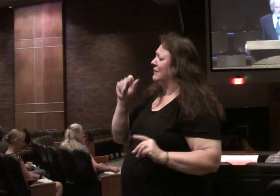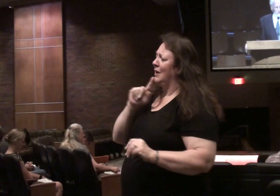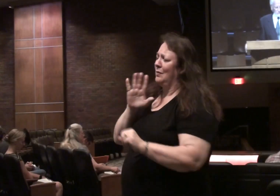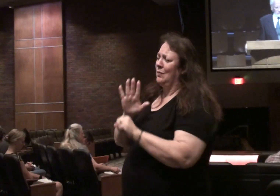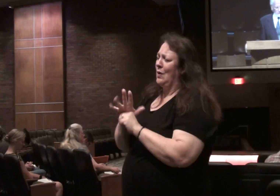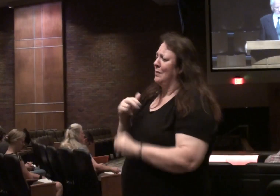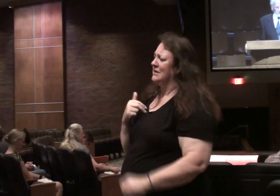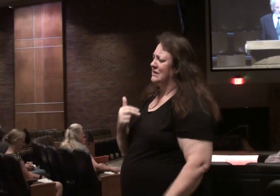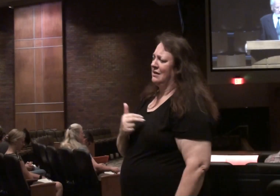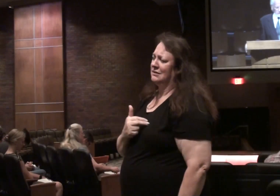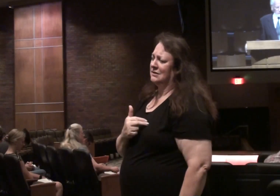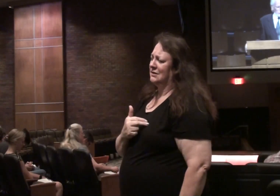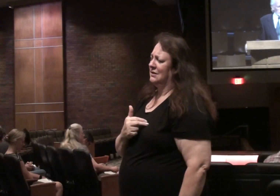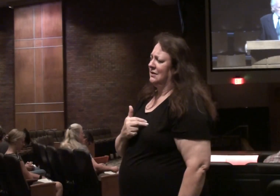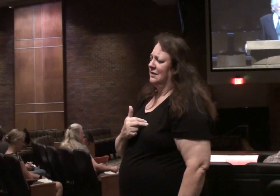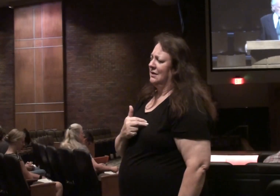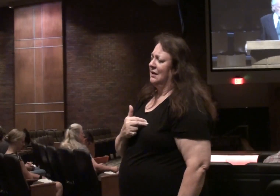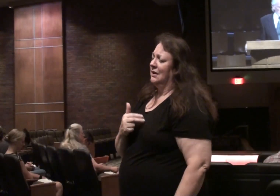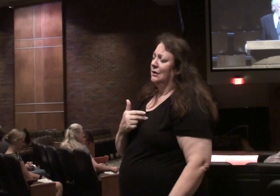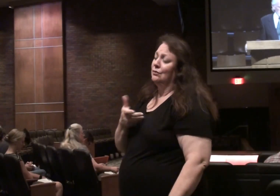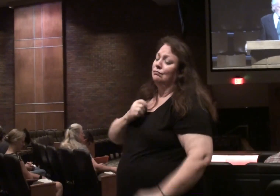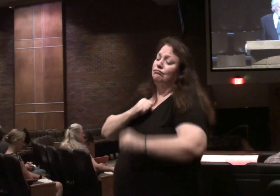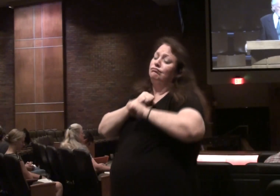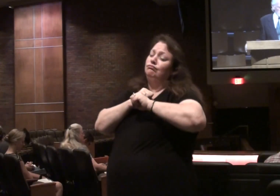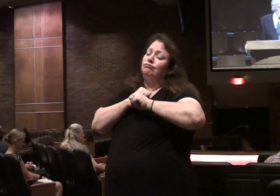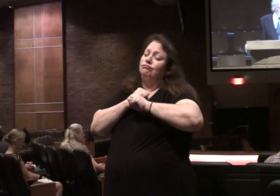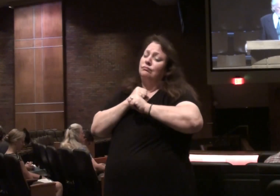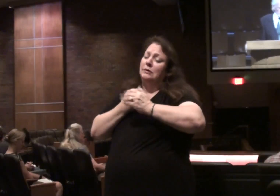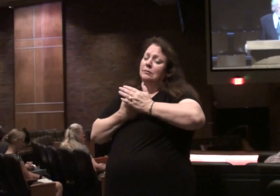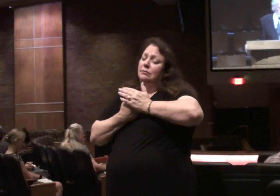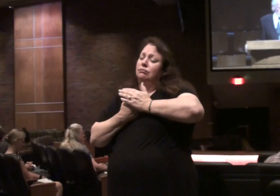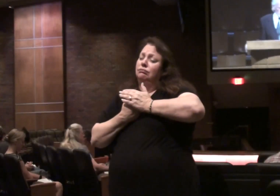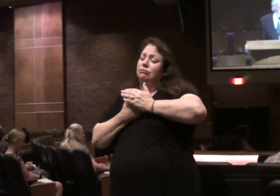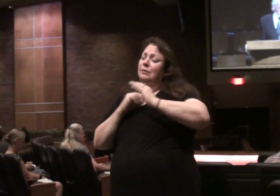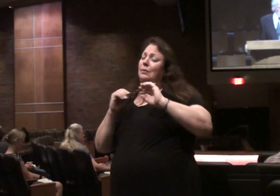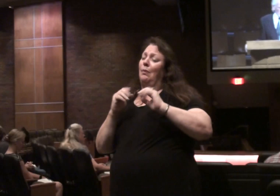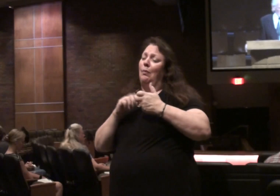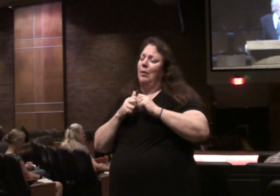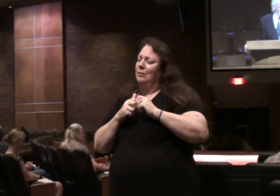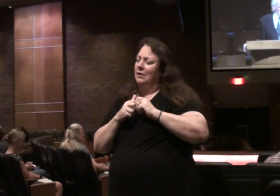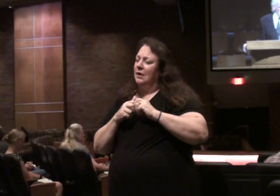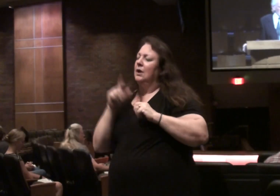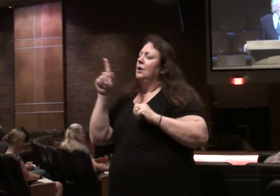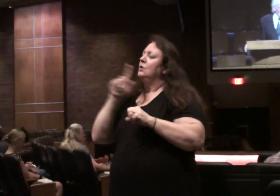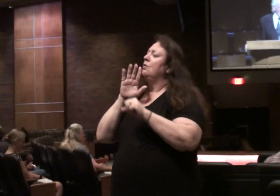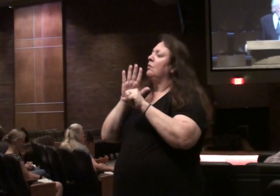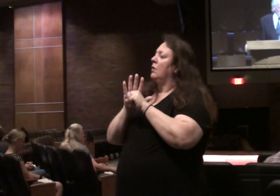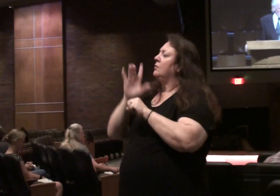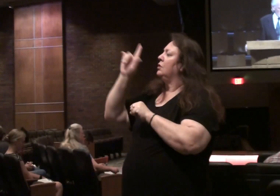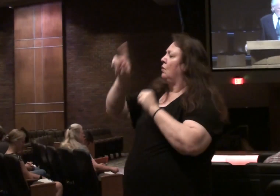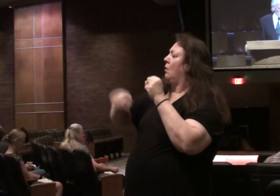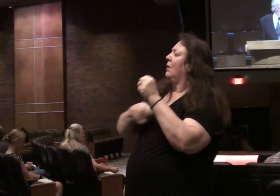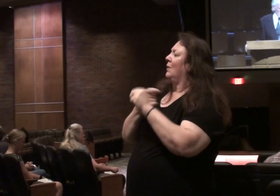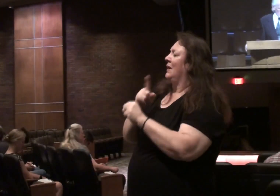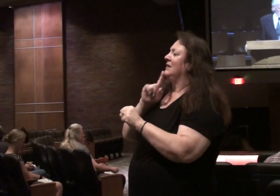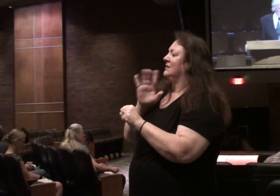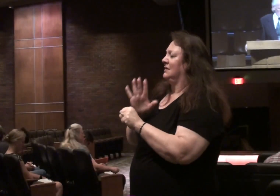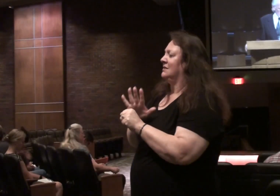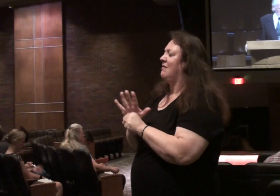us that you will spare us the trials and hardships, but you have promised your grace is